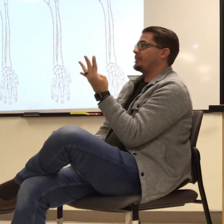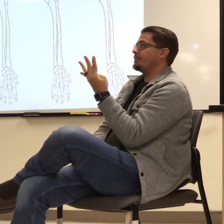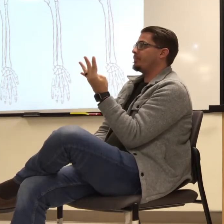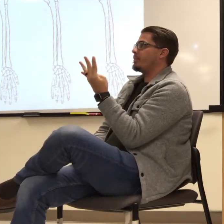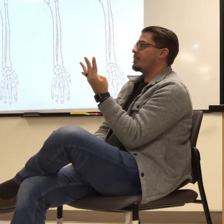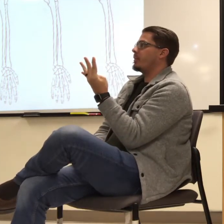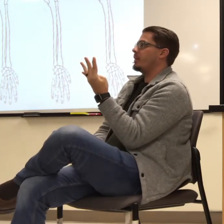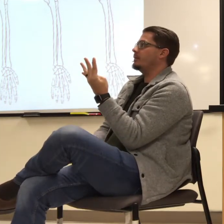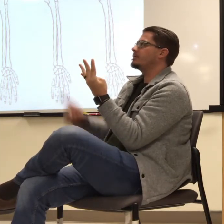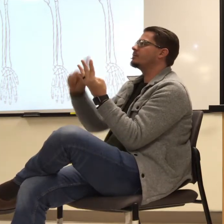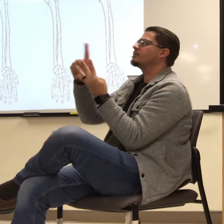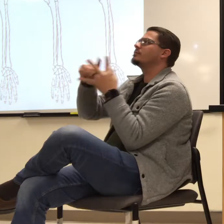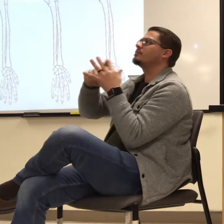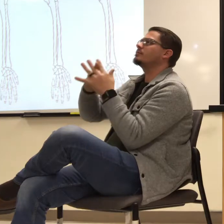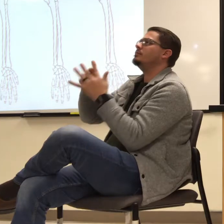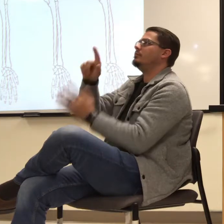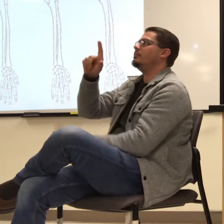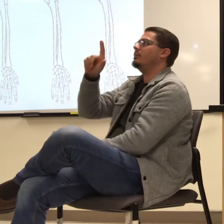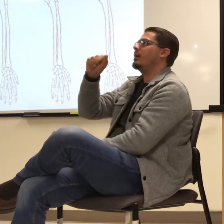lateral epicondyle.